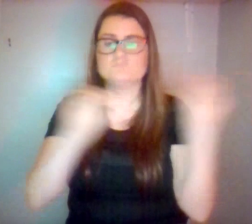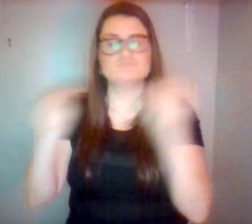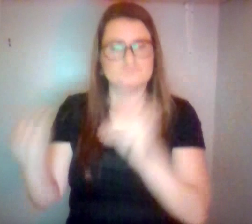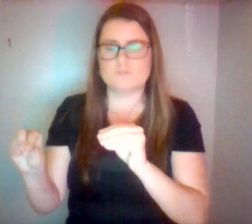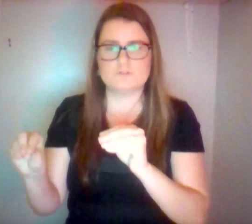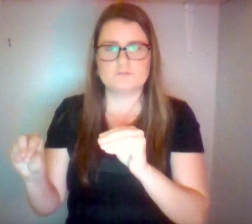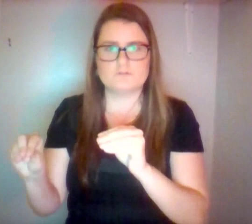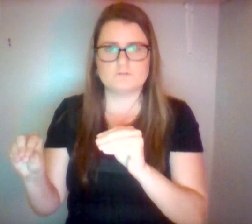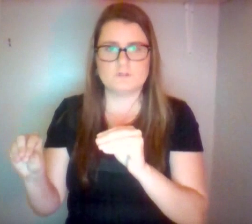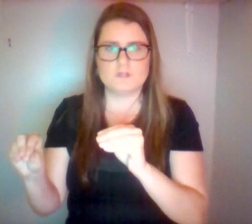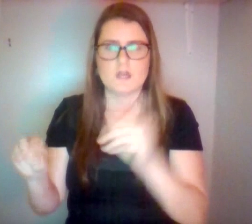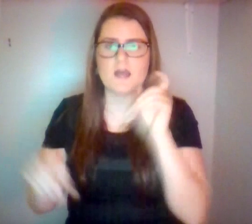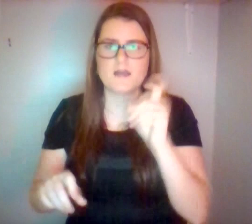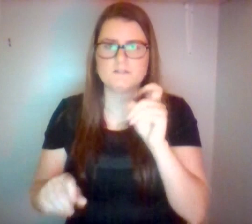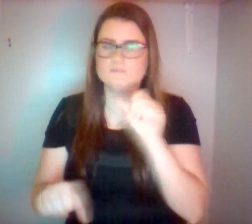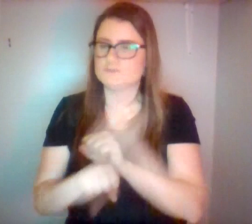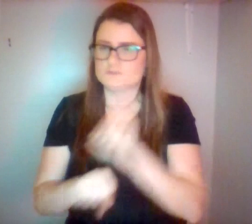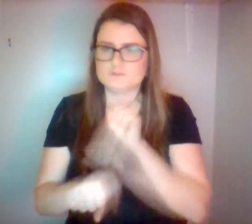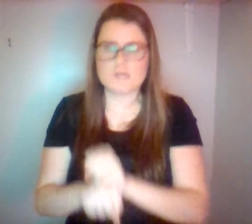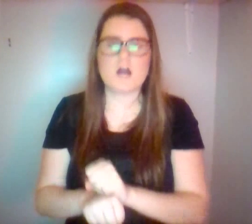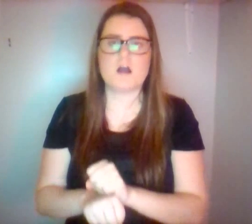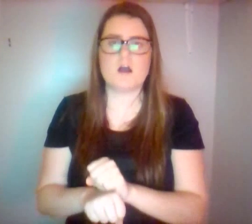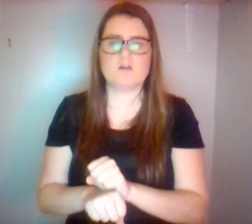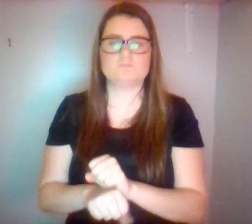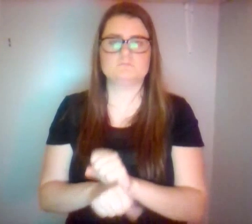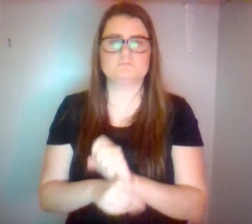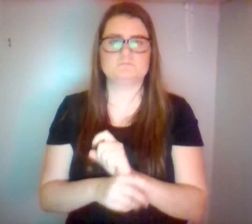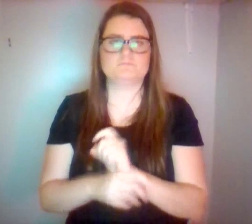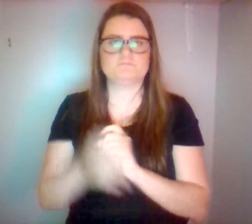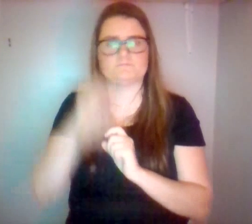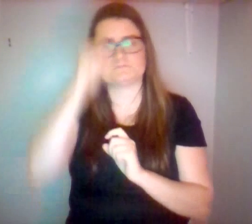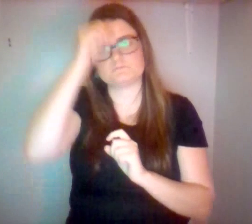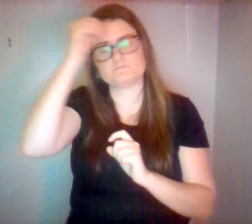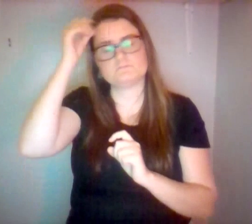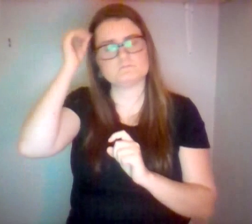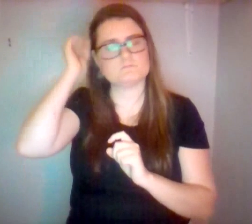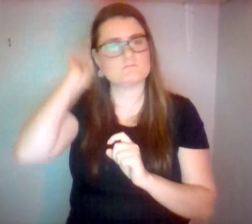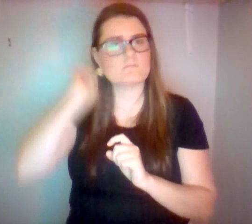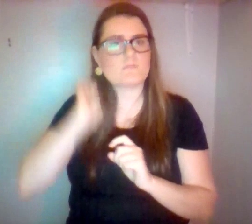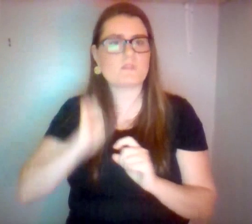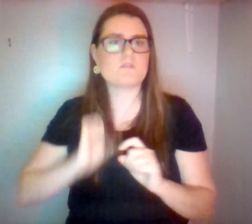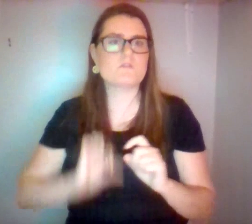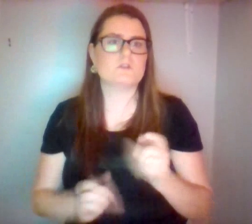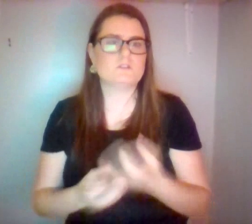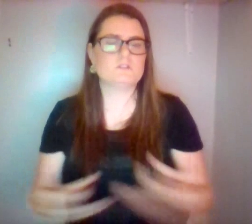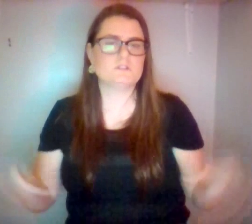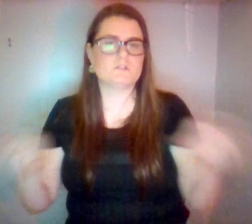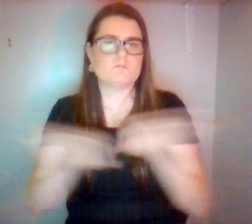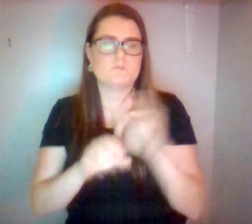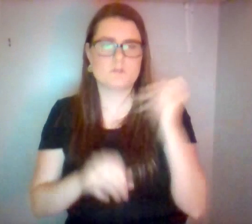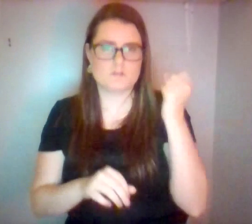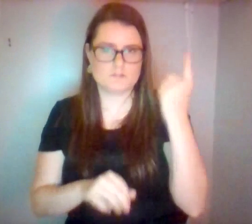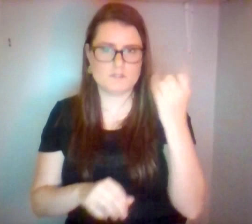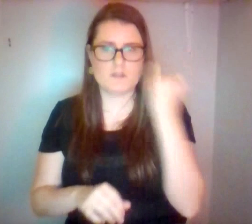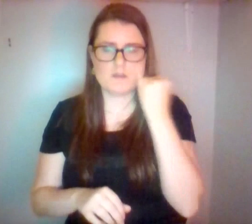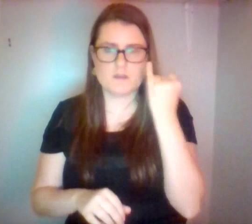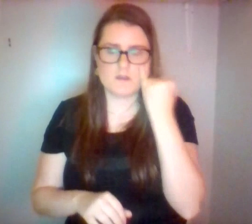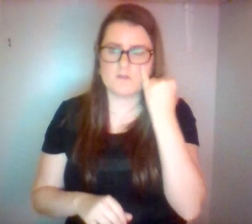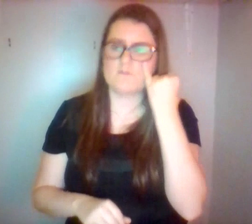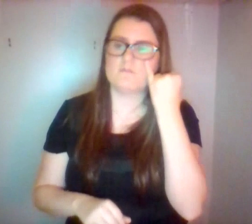thing about closed doors, because probably the person who asked this question has knocked on a lot of doors. Like me, sent out 30 letters, zero